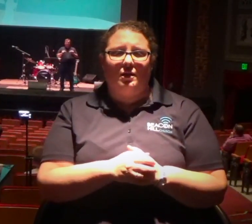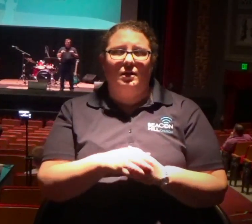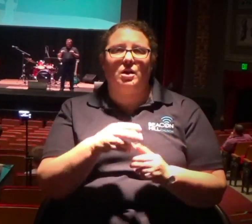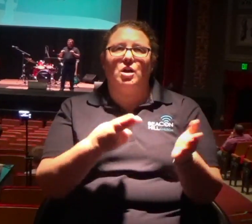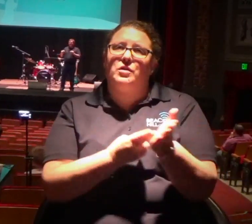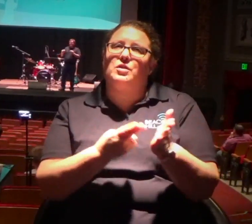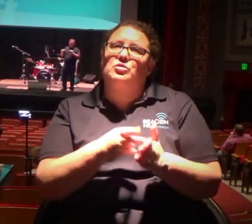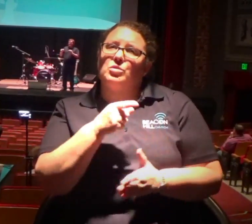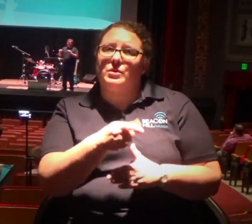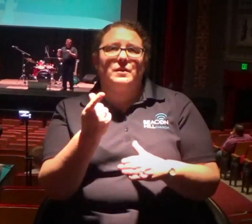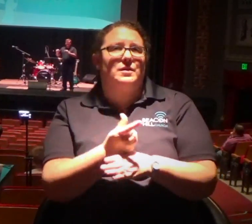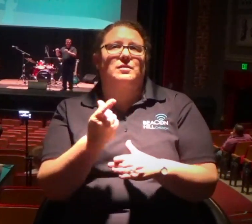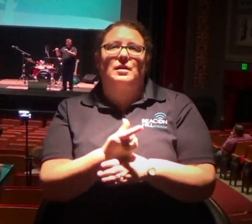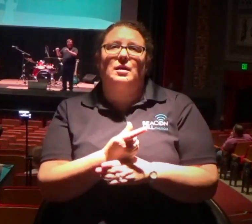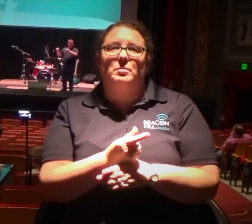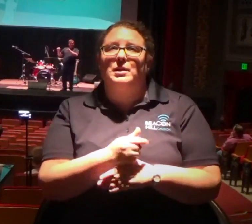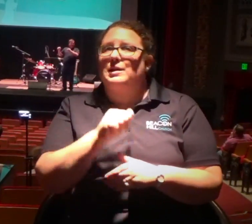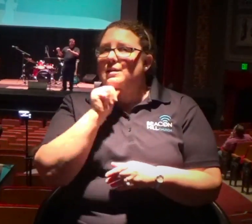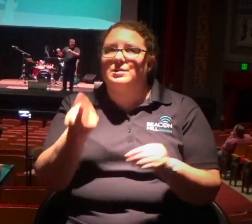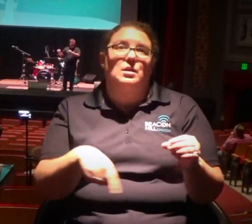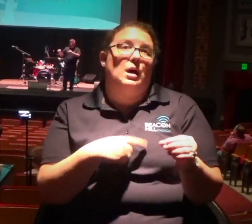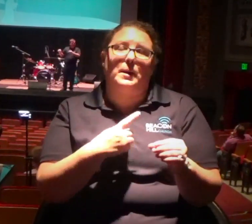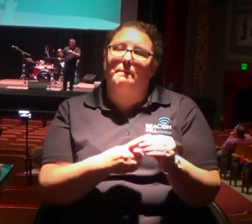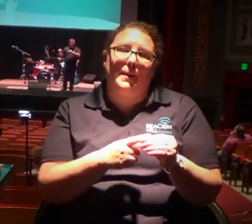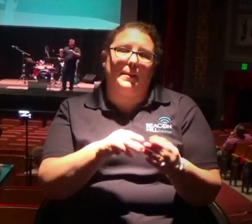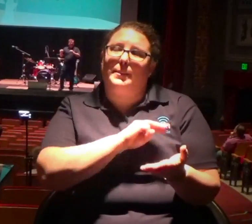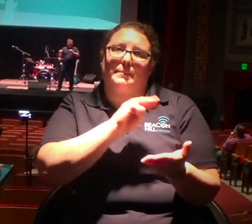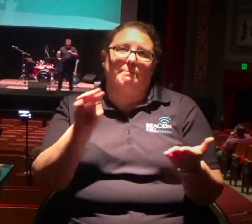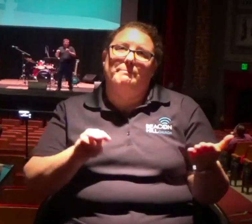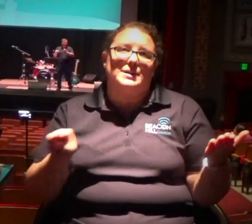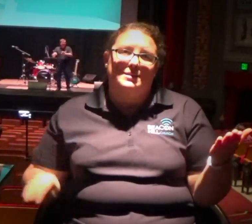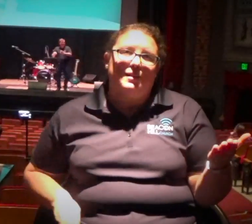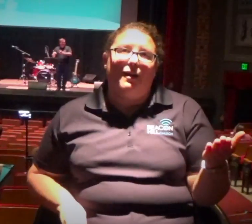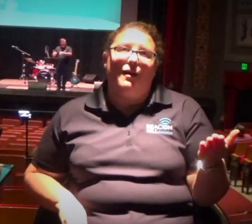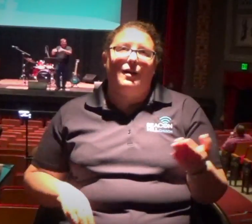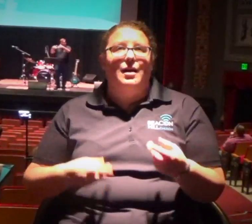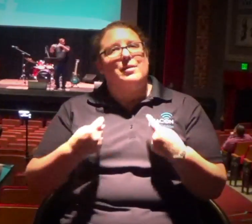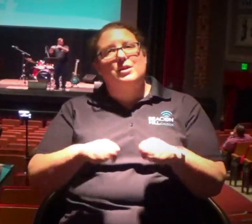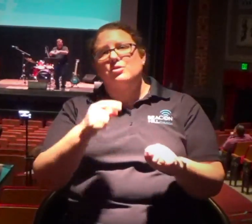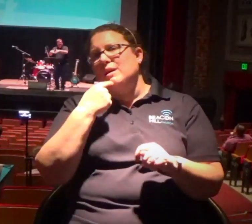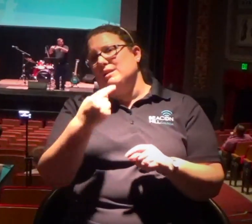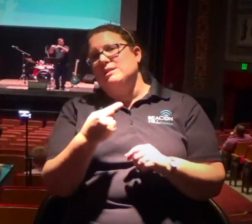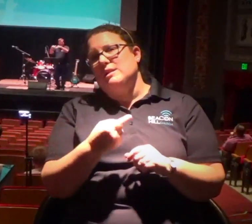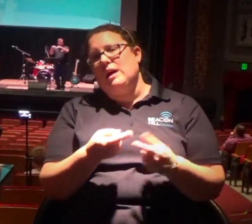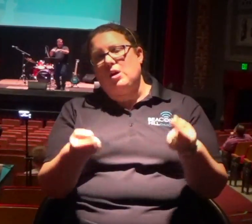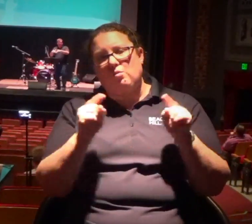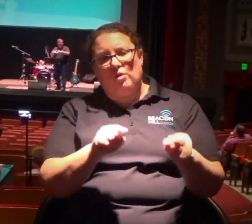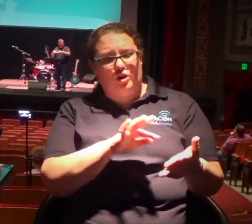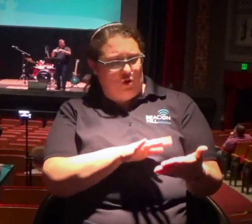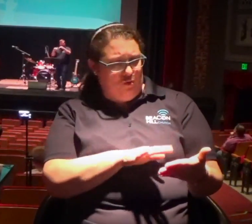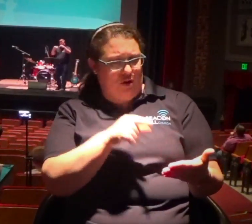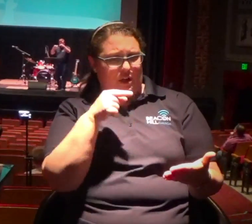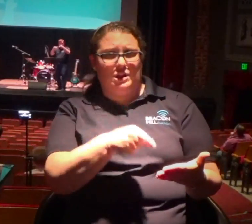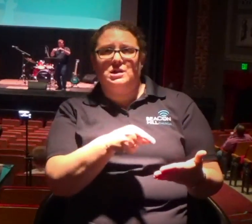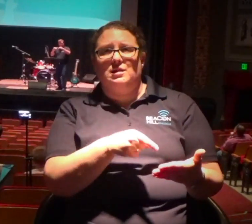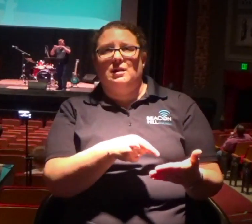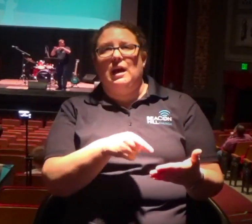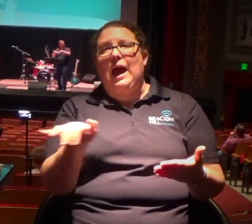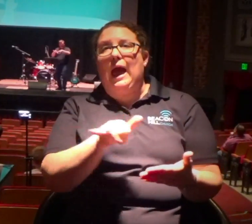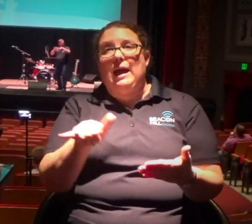to say that this isn't about the Messiah. They literally try to say, when you read Isaiah 53 as a believer, you know